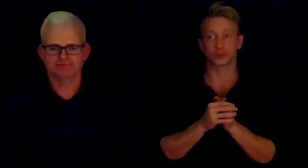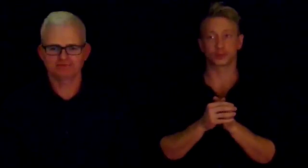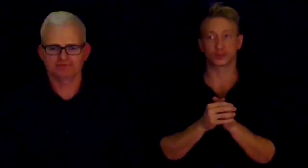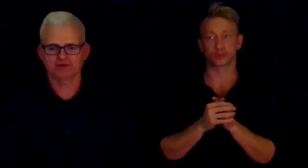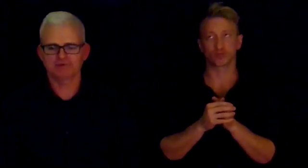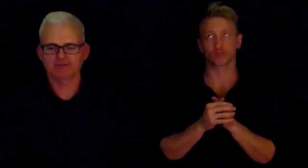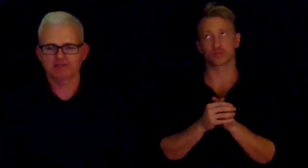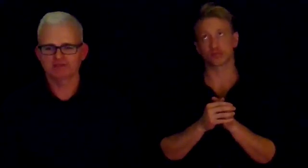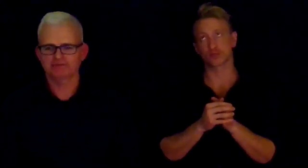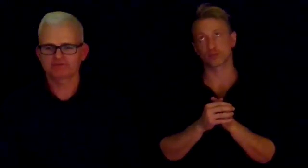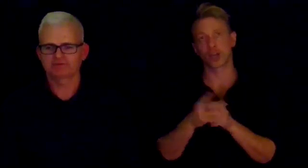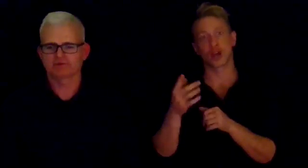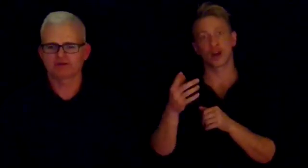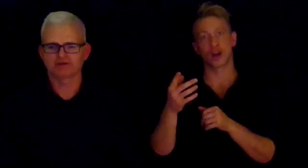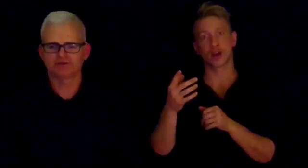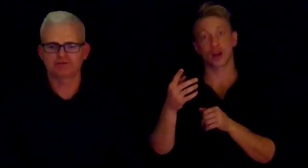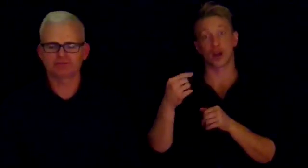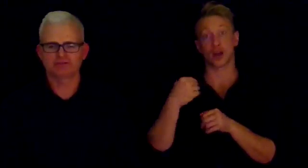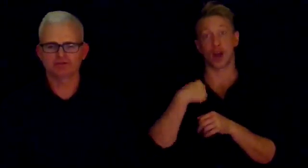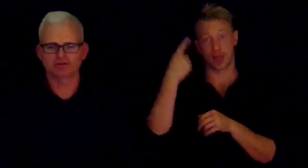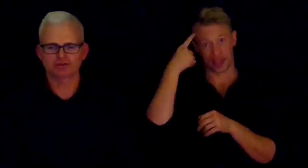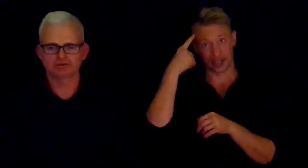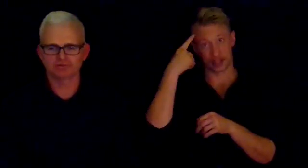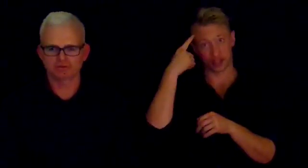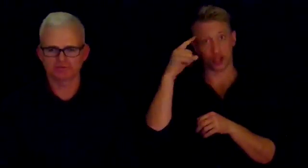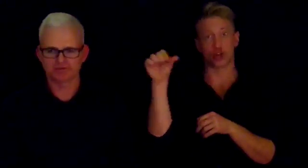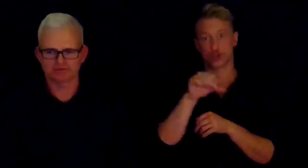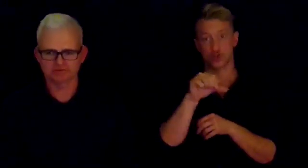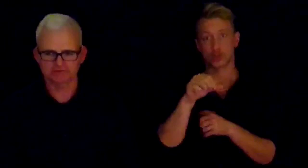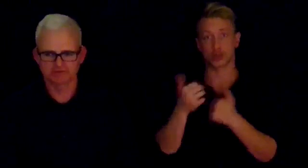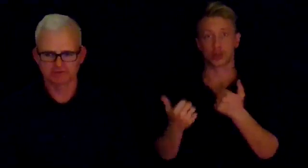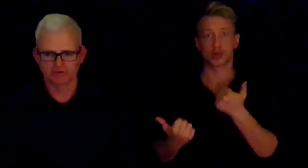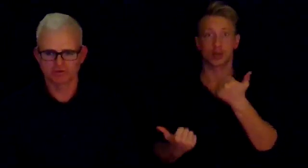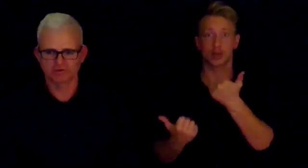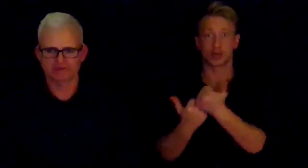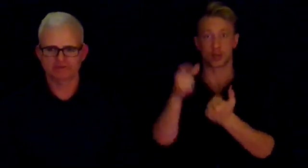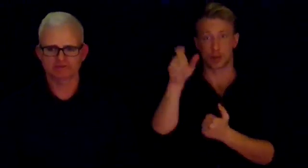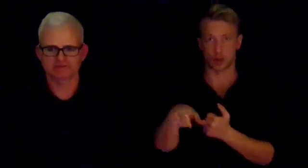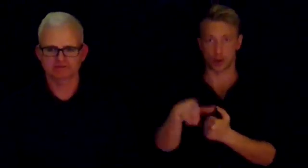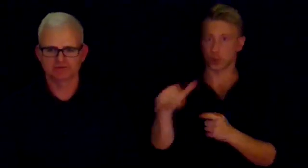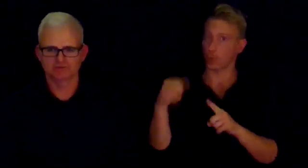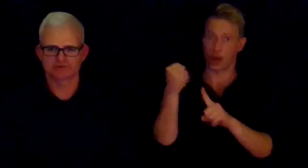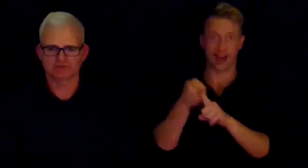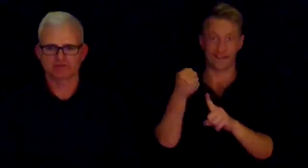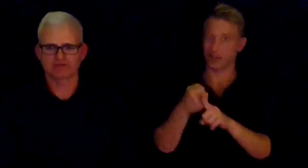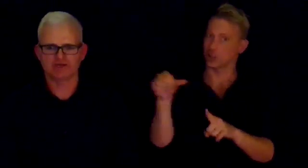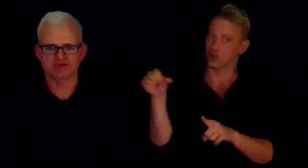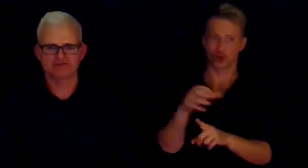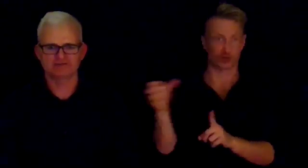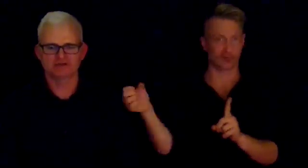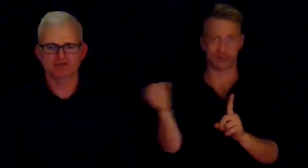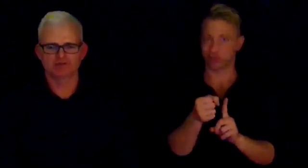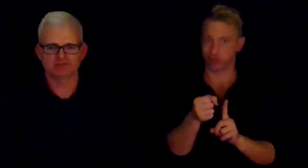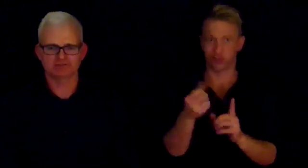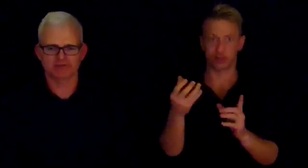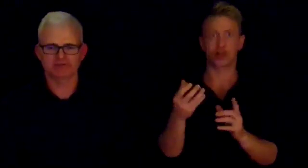I believe you should bring your support person or an advocate or someone that